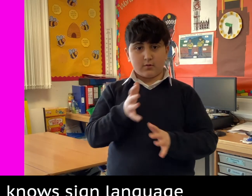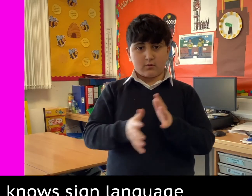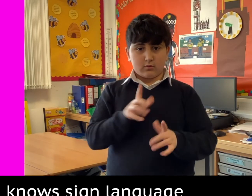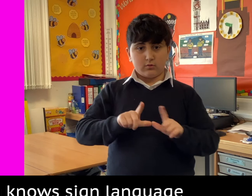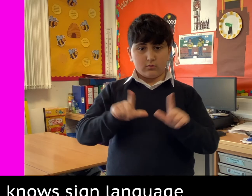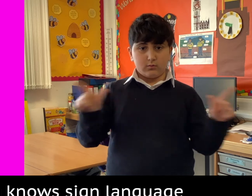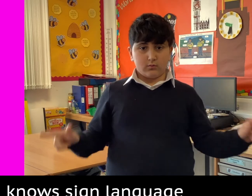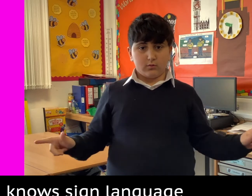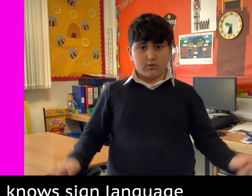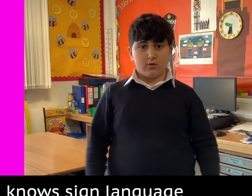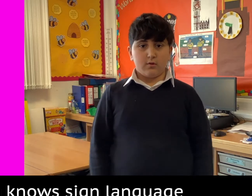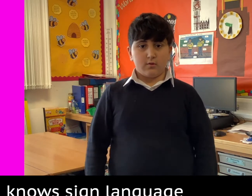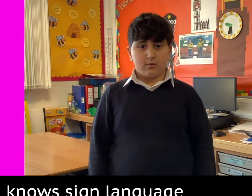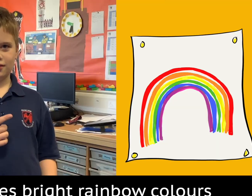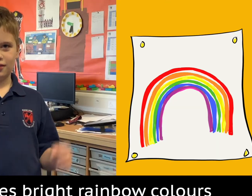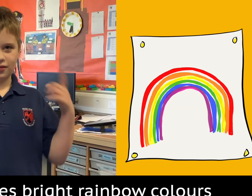Ella knows sign language.